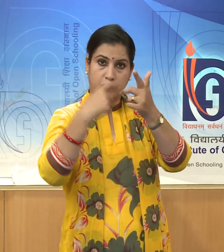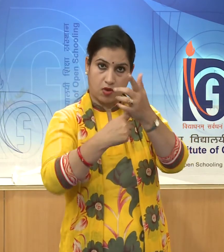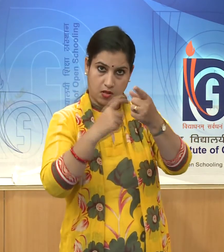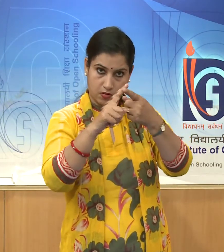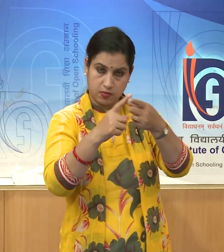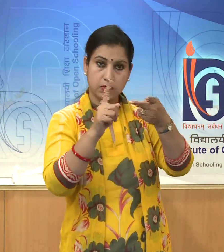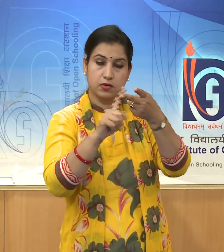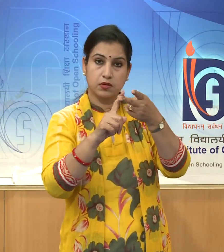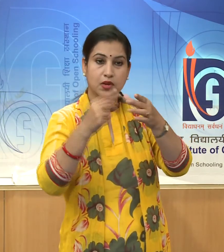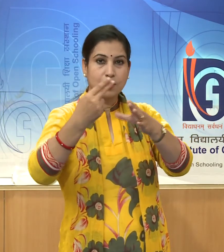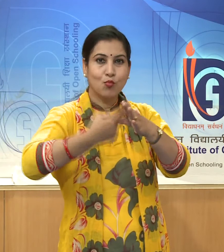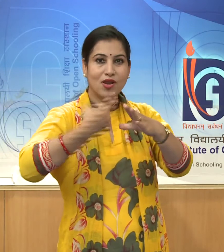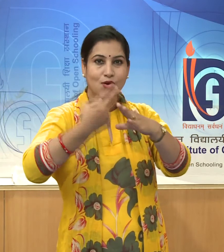Potato Eater,